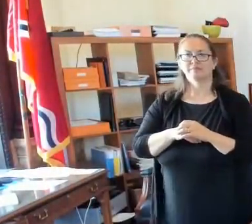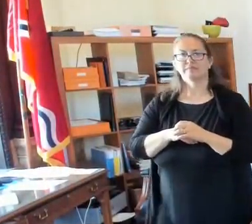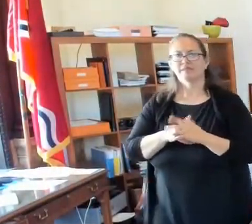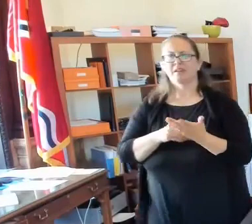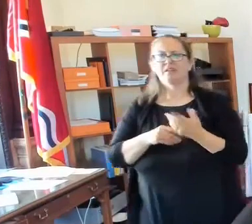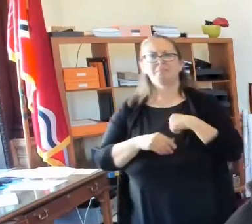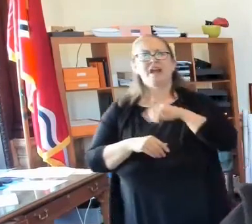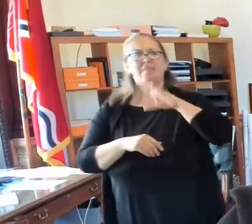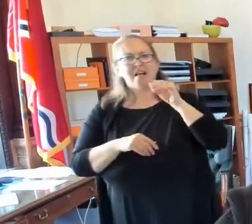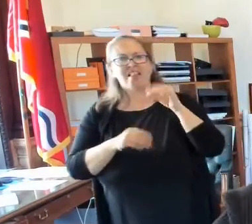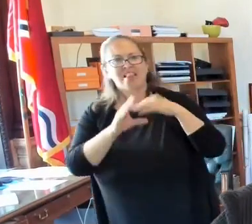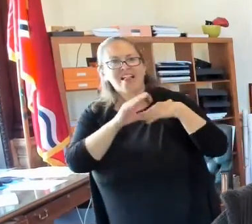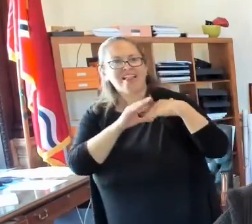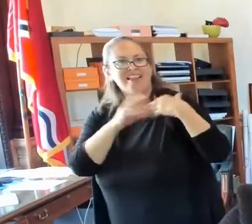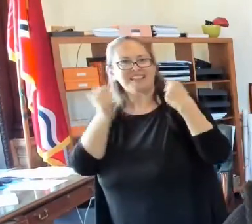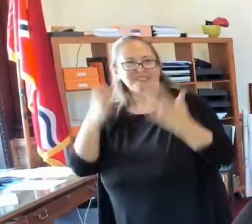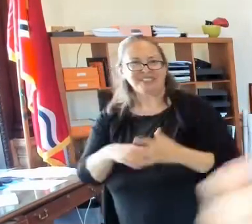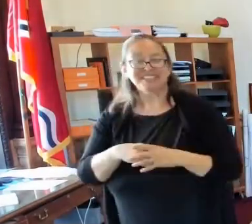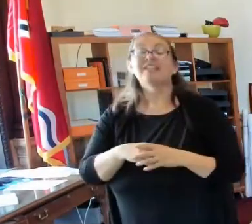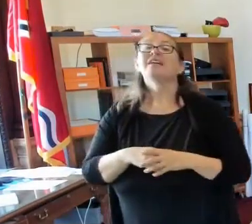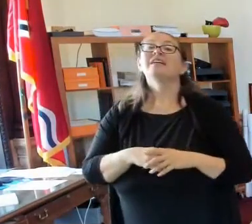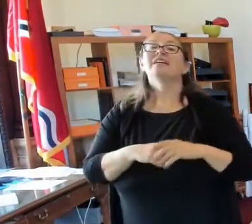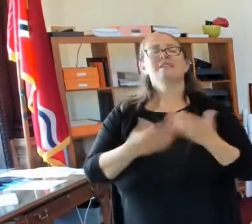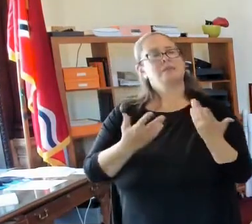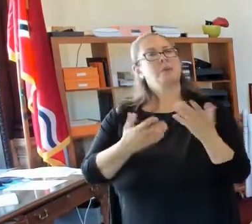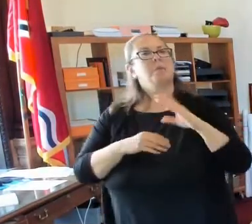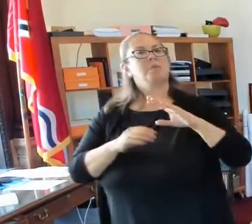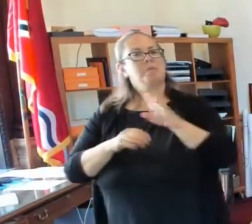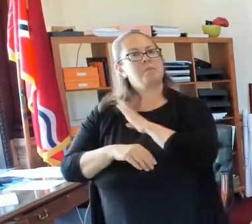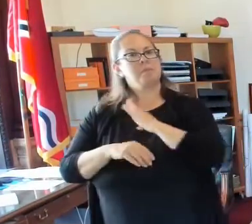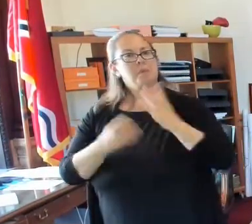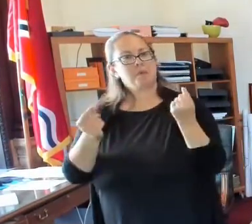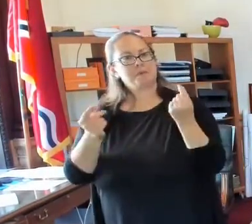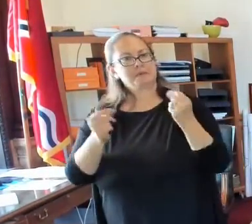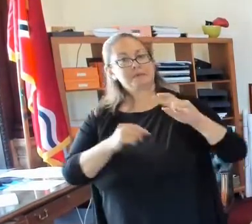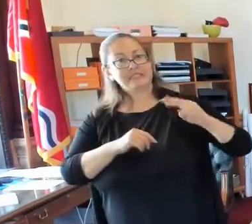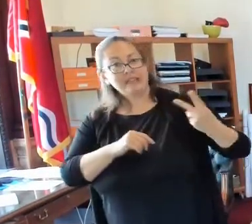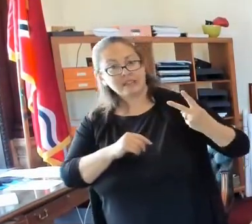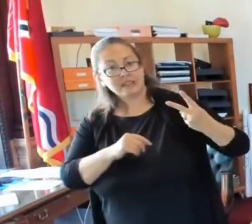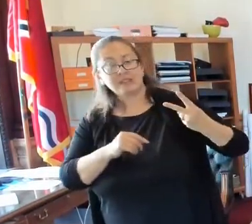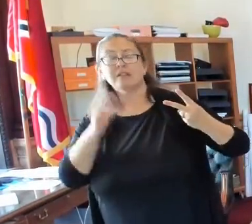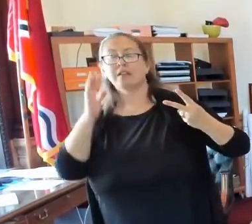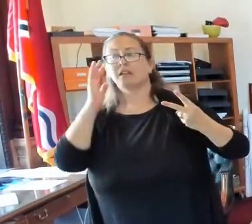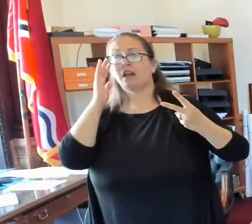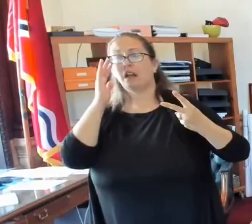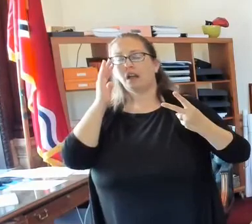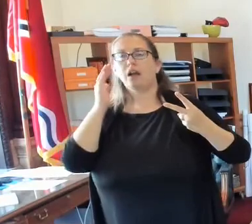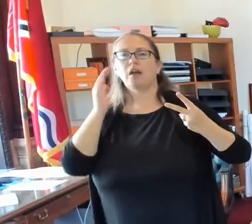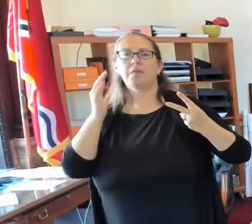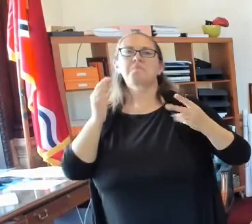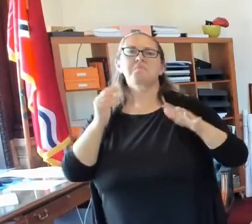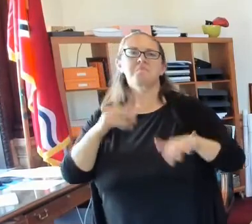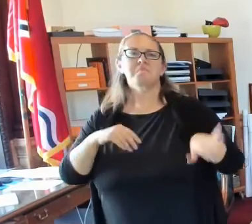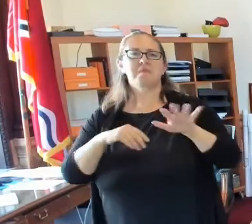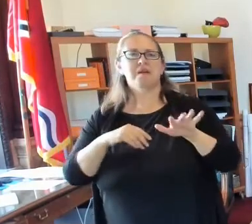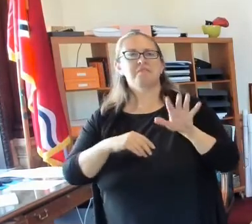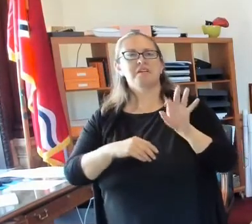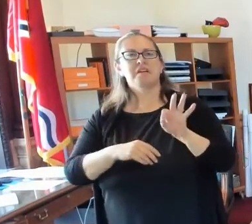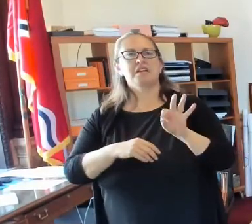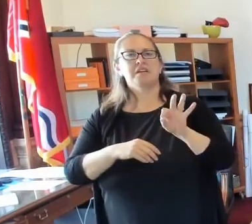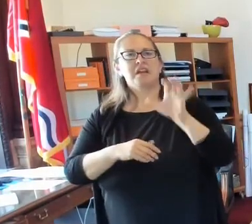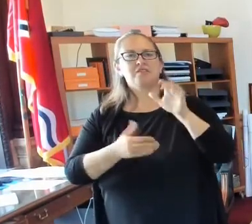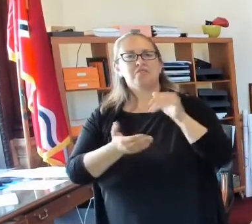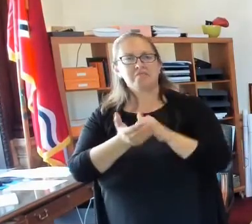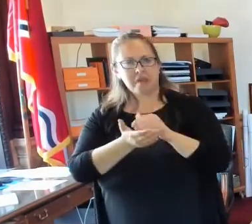Too much talking. Second thing that ENA did was allocated close to